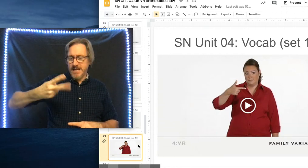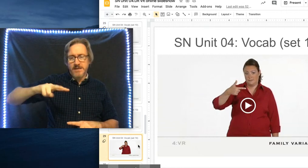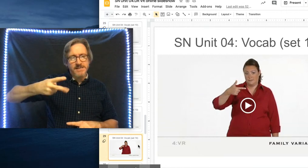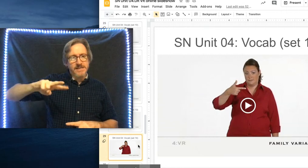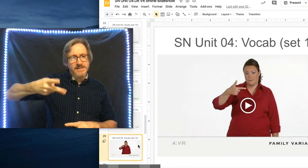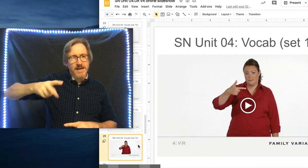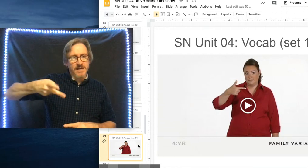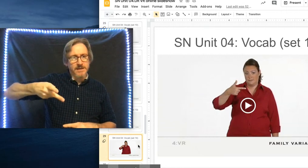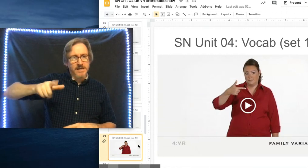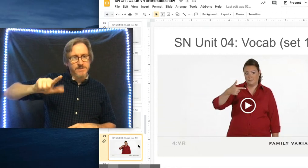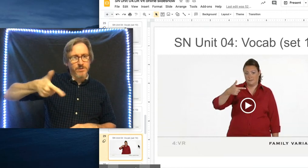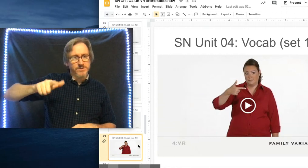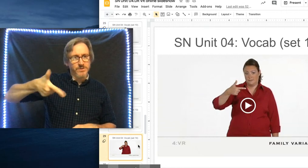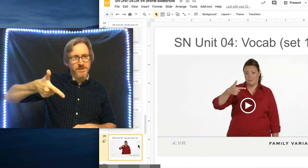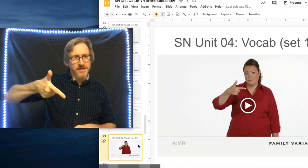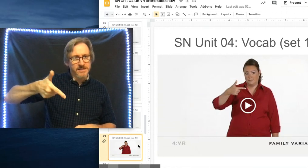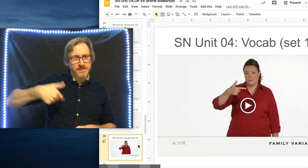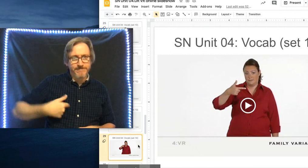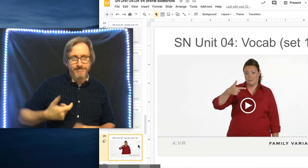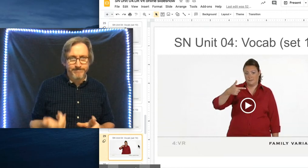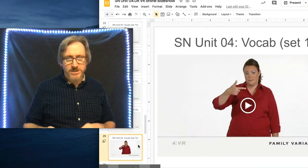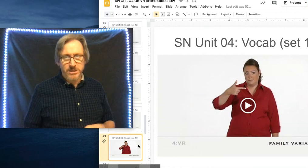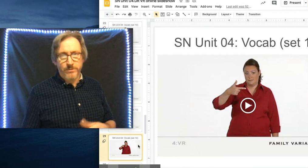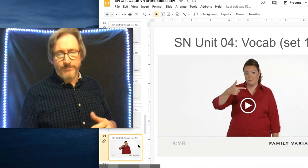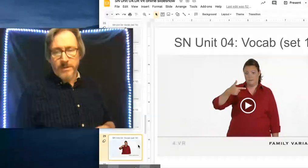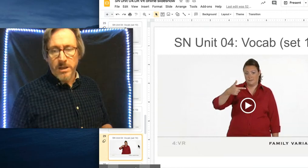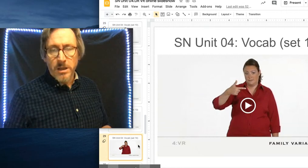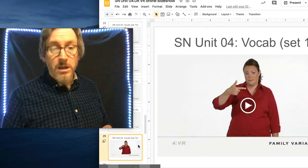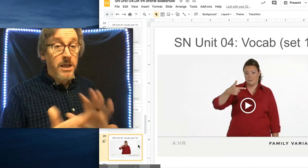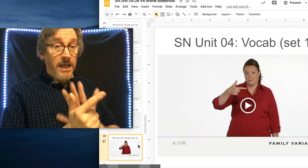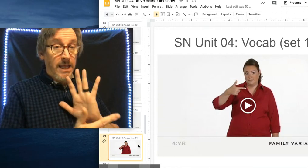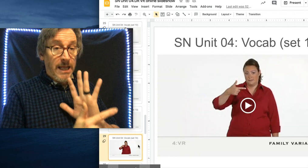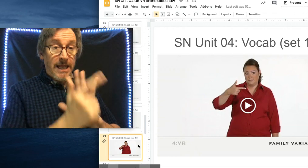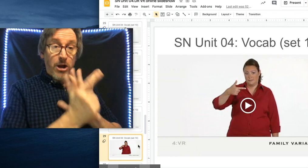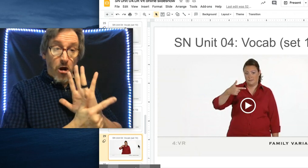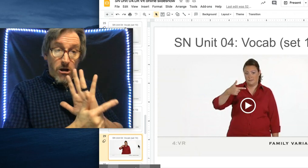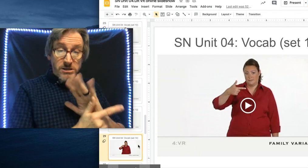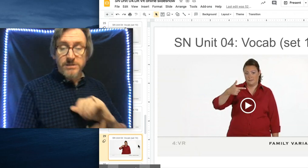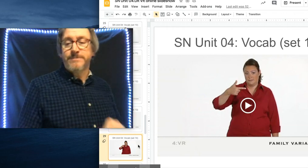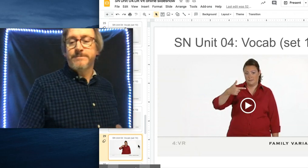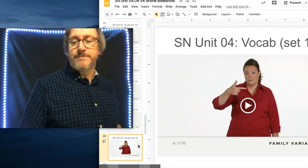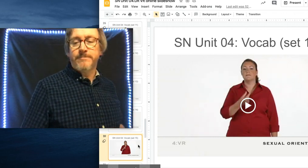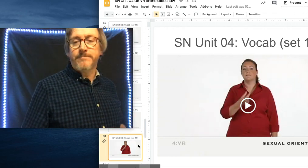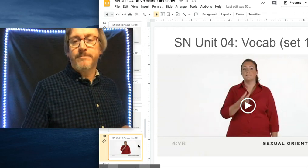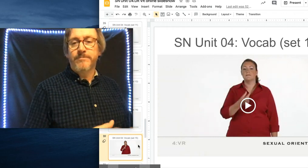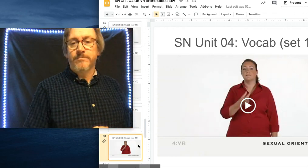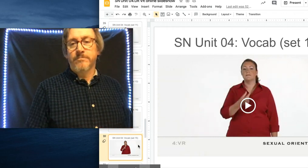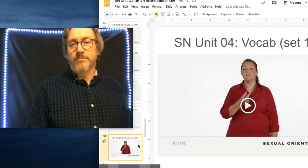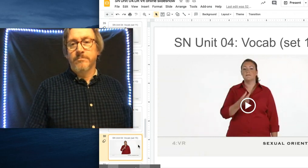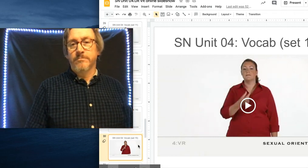I tend to see second as opposed to this. So, in-laws,